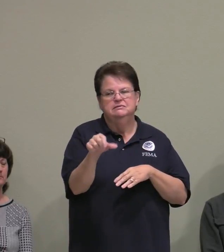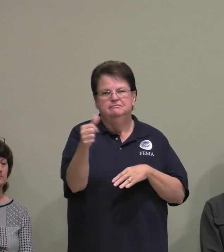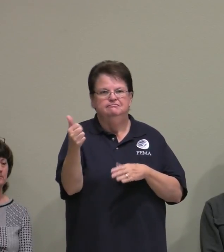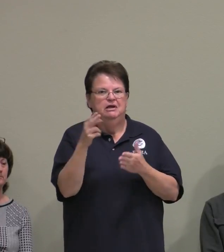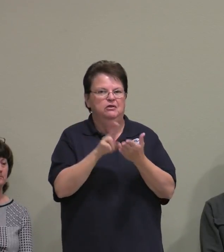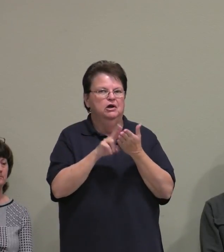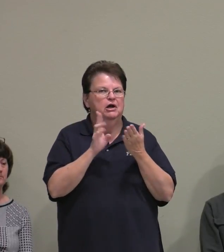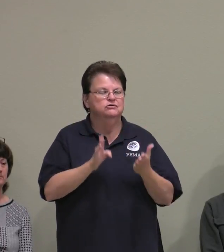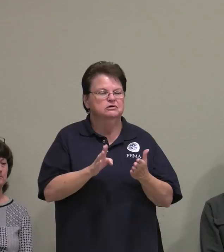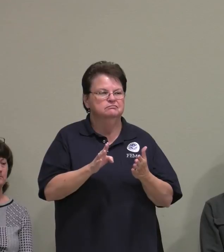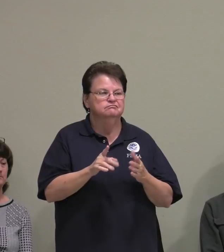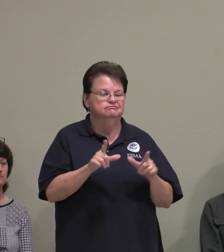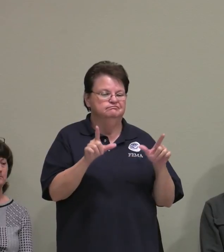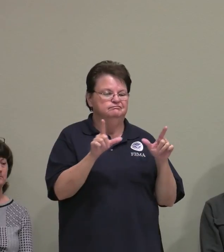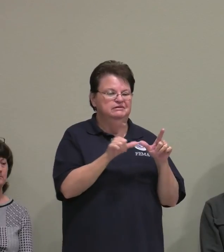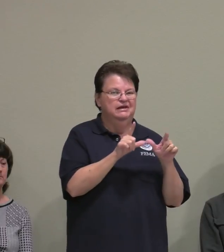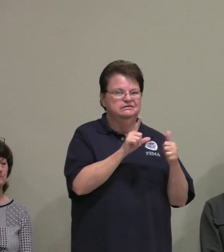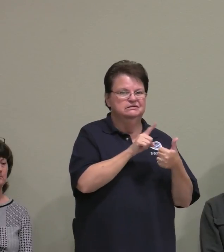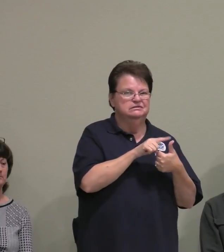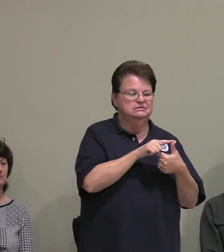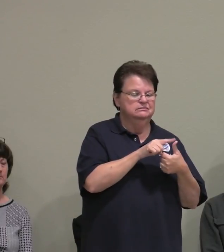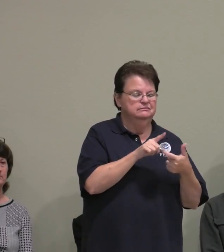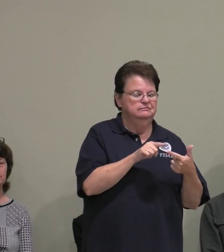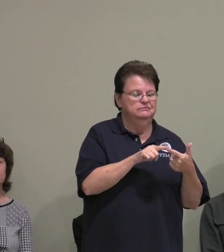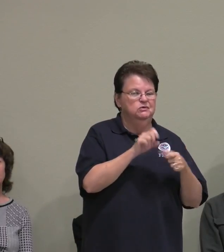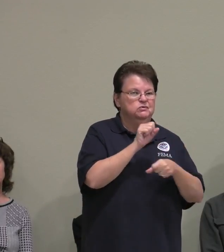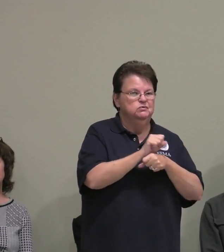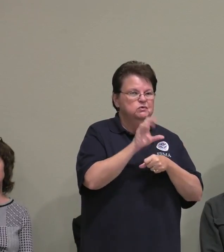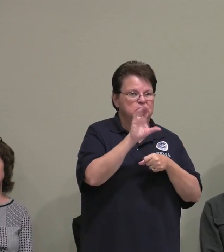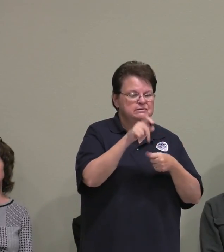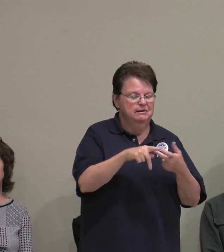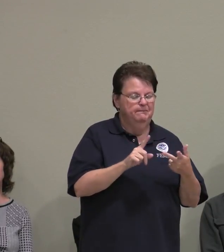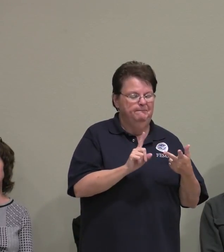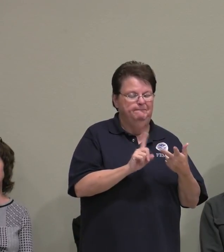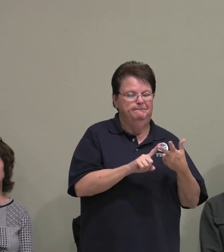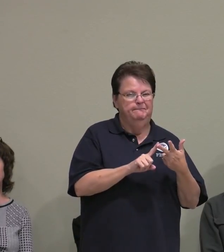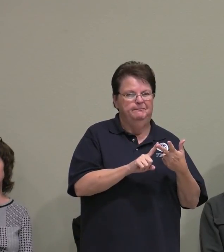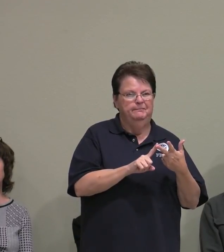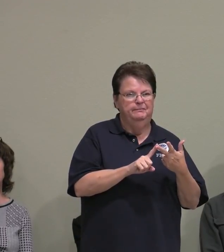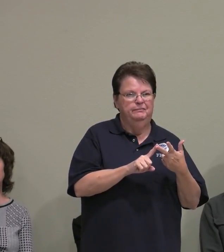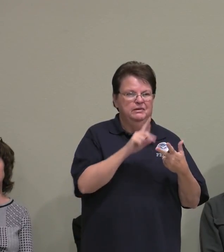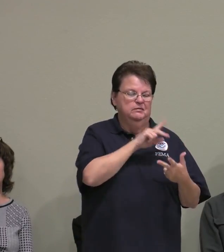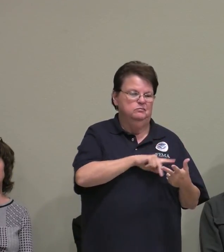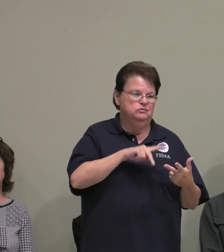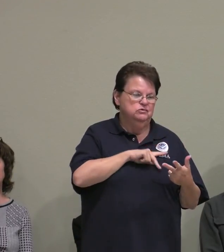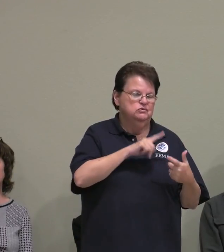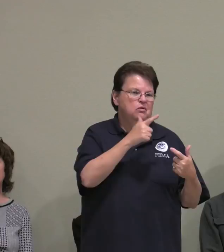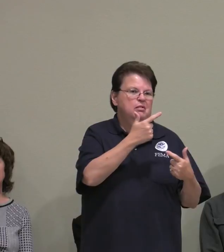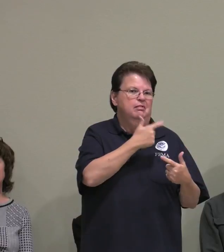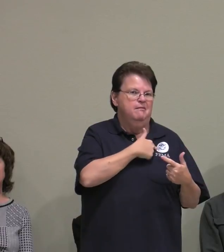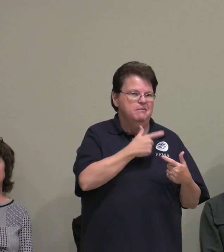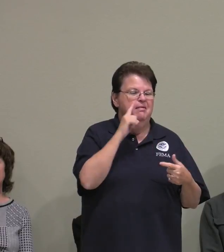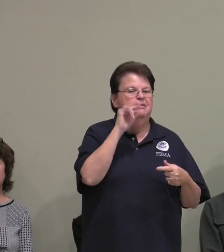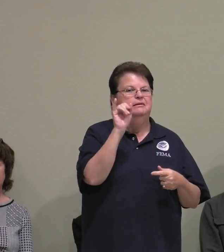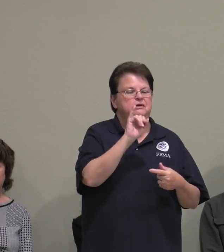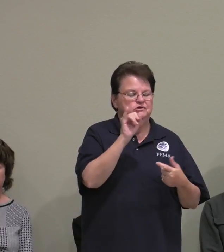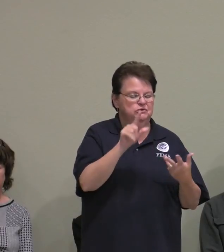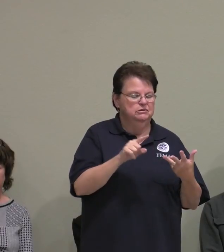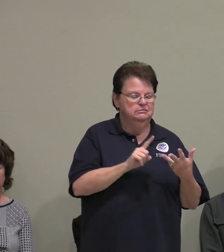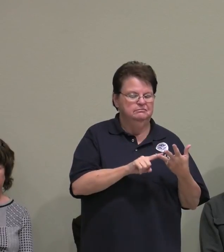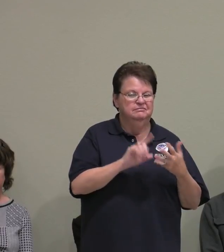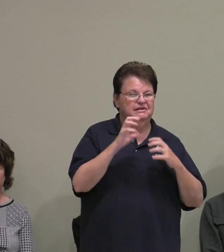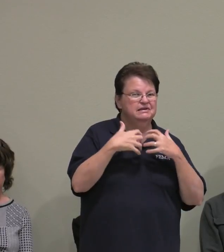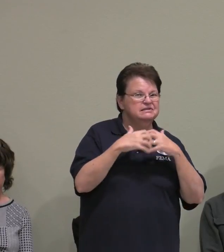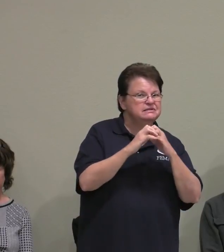contractor. Are they licensed? Do they have workers' comp? Do they have personal liability insurance? Are they an